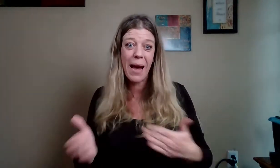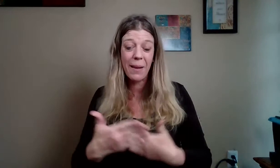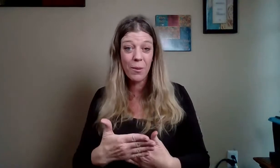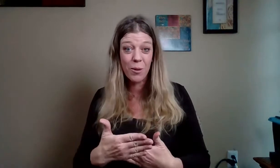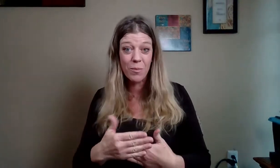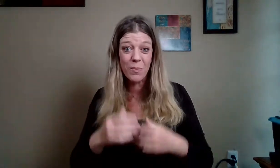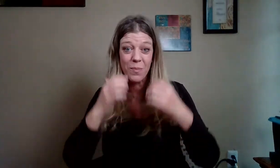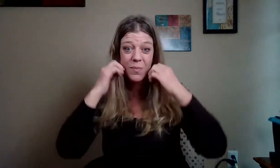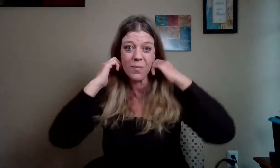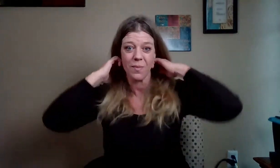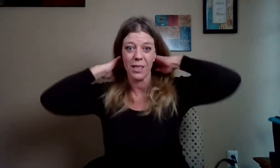bathroom,